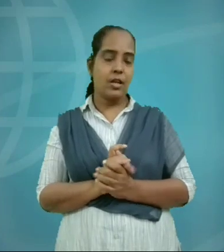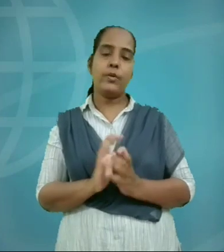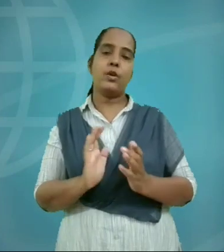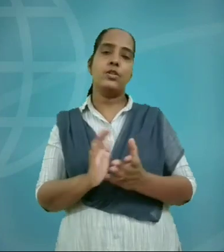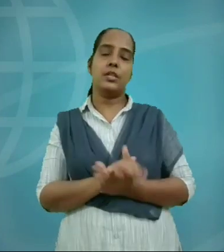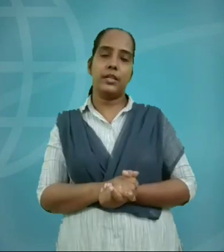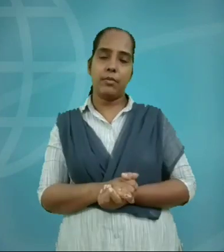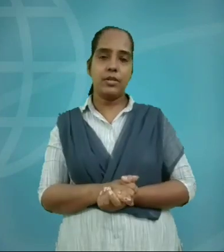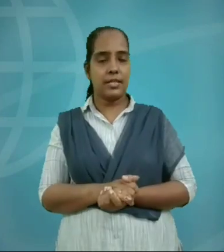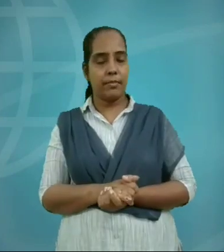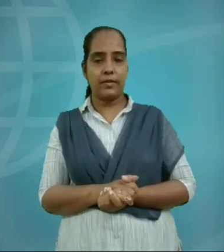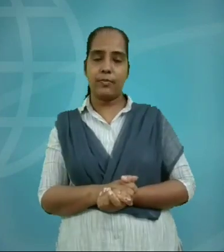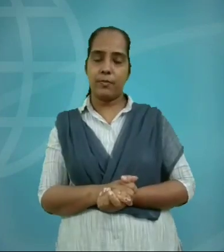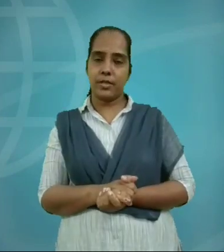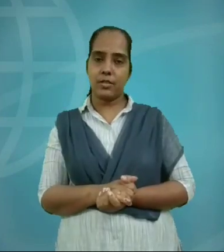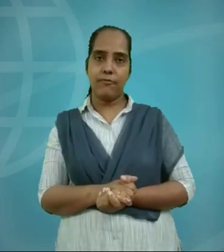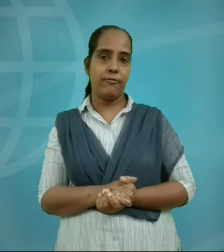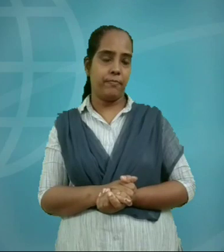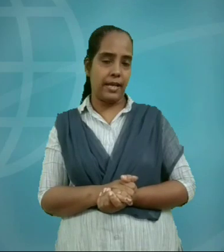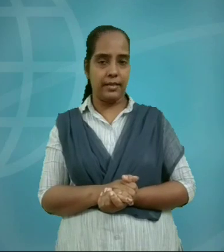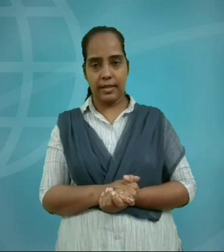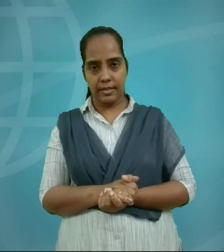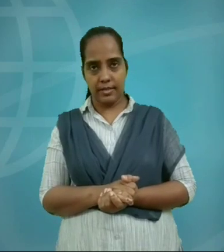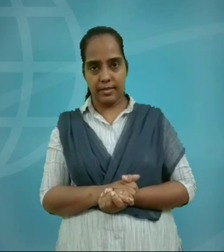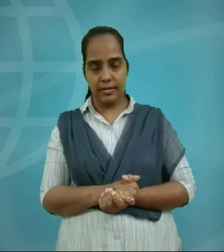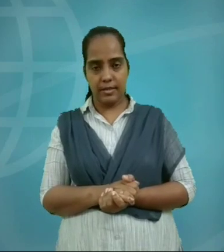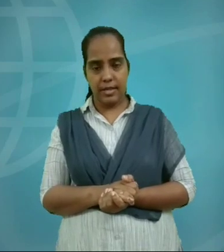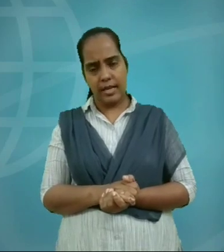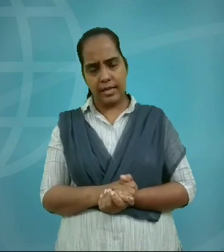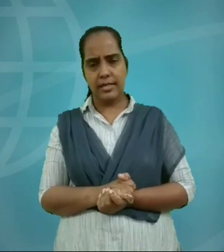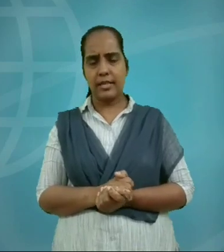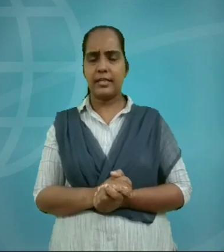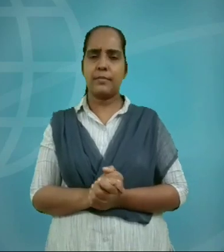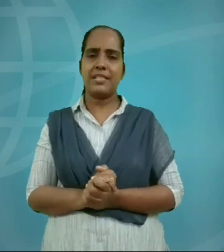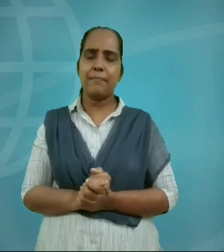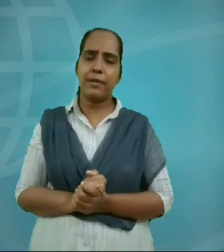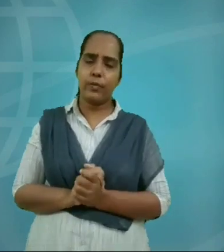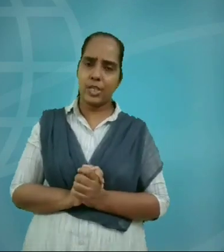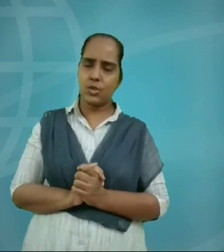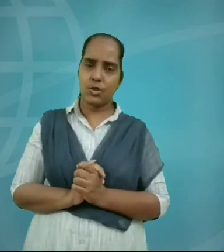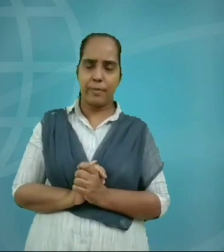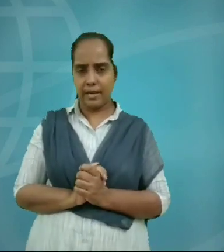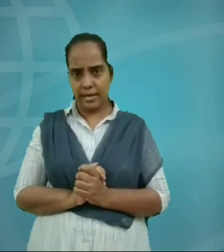Now we are going to learn about some other properties of parallel lines. Let's learn some simple ways to draw parallel